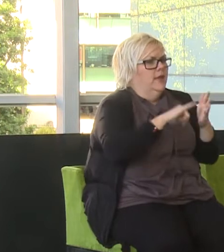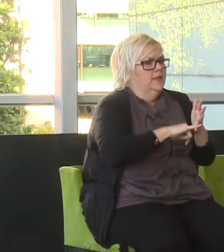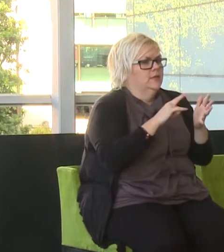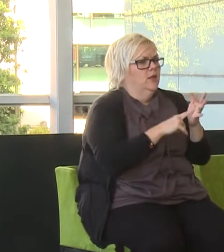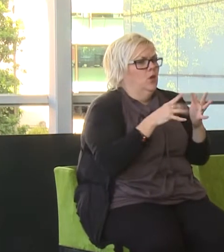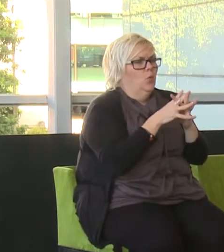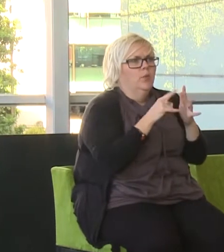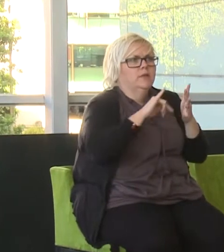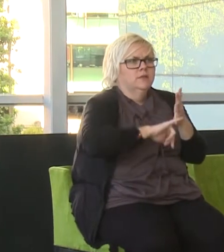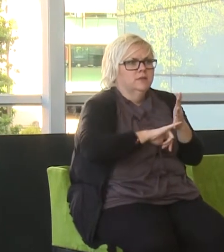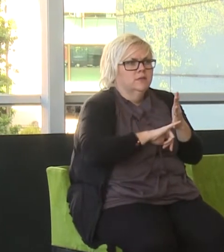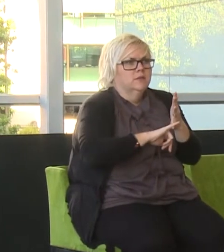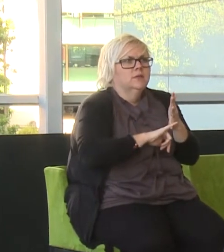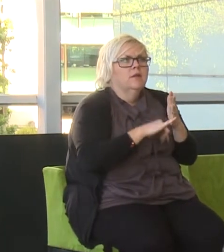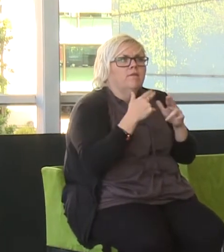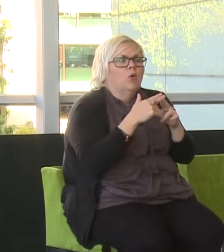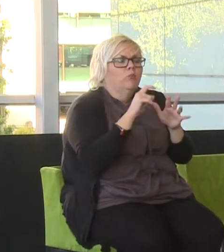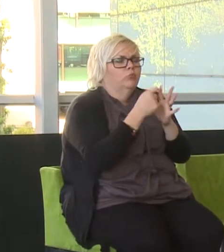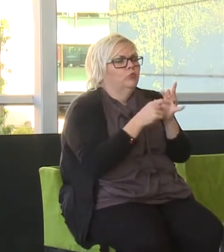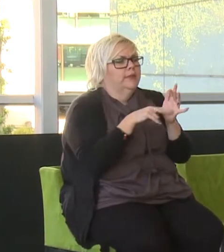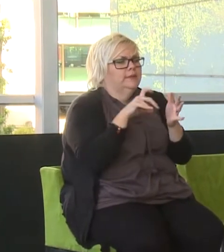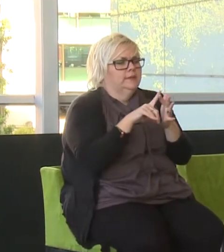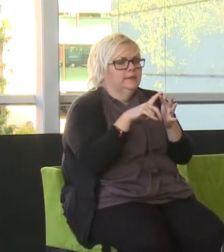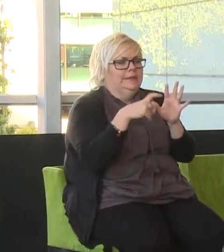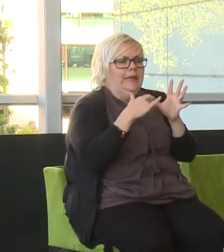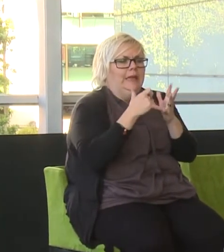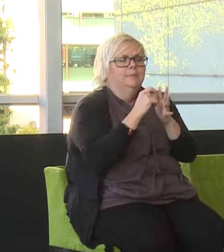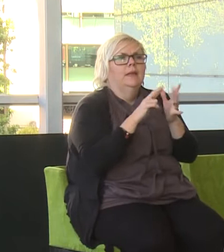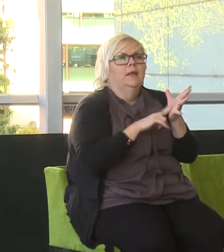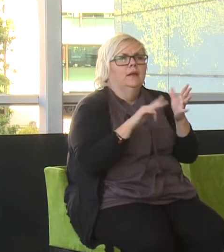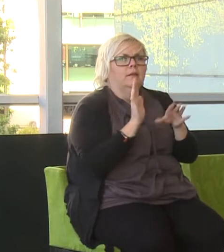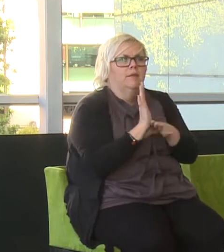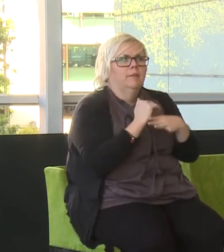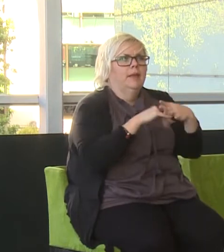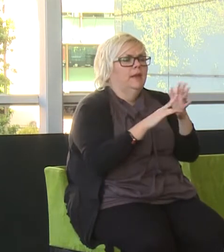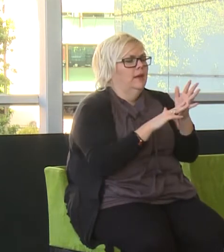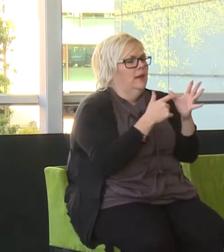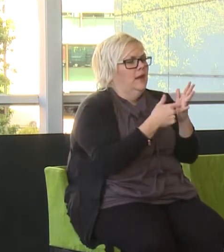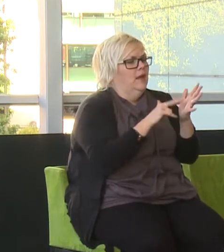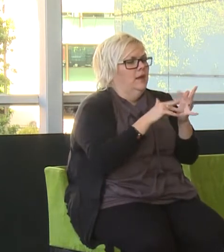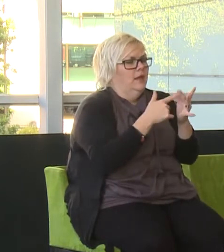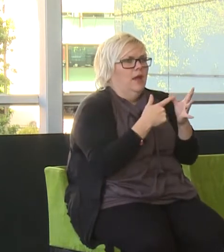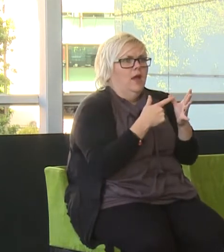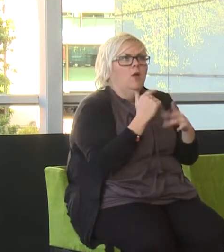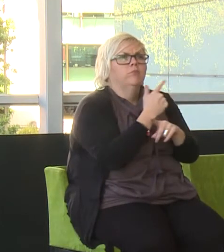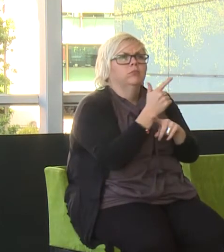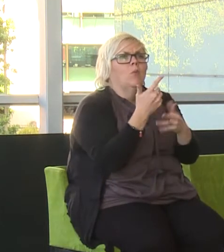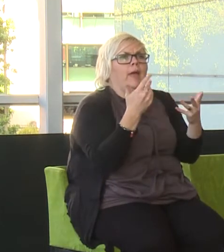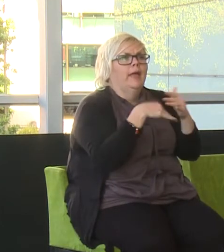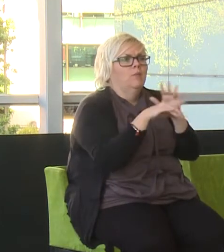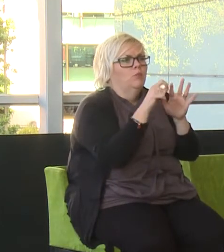Telmarine Seafaring Army for Prince Caspian in Narnia, which we shot in Prague in the Czech